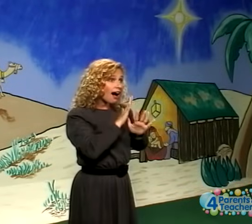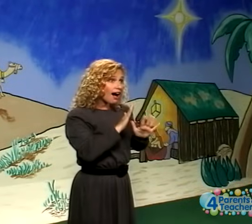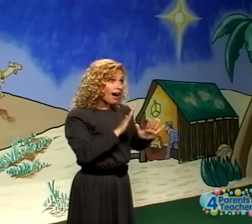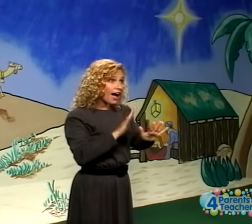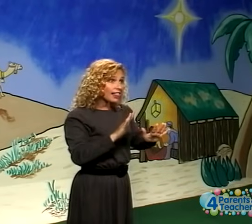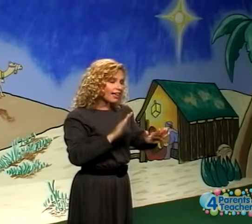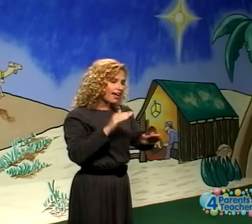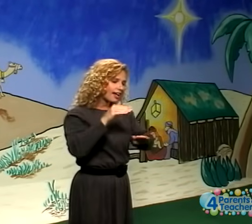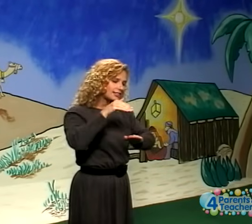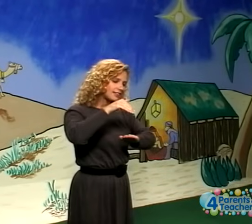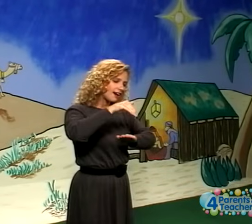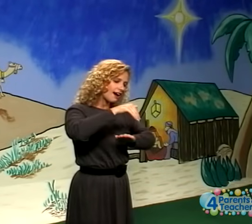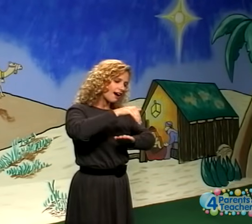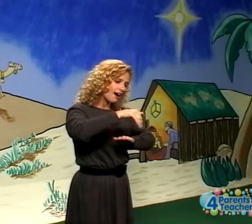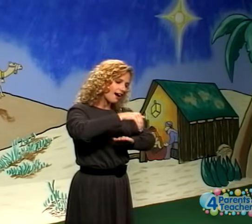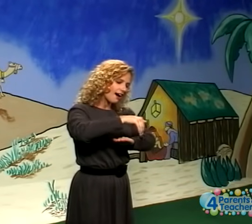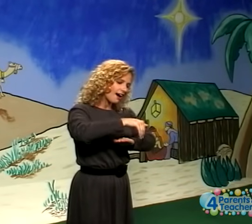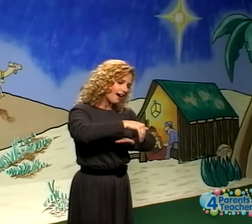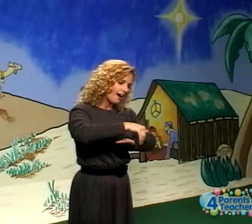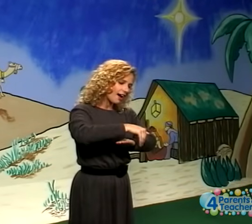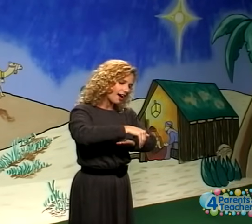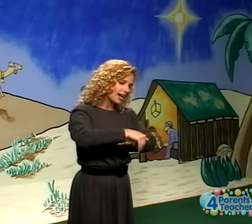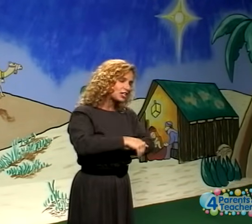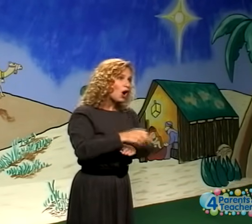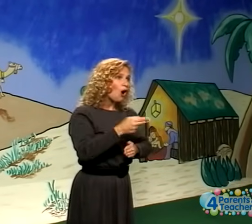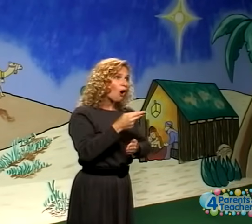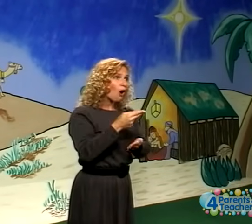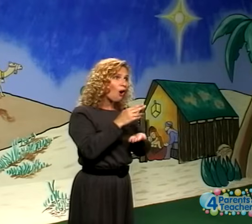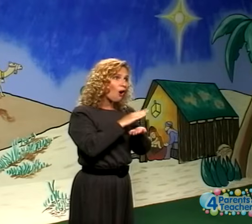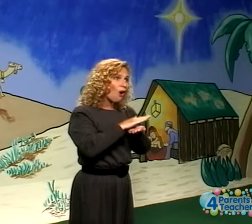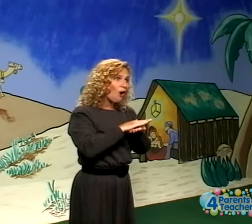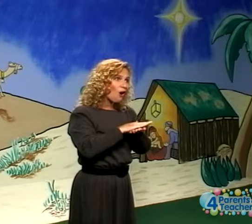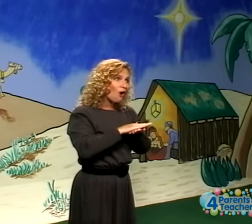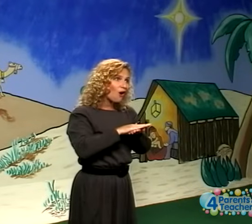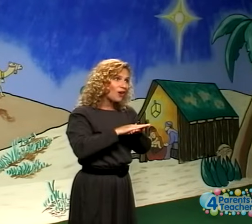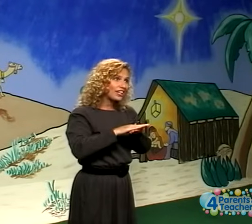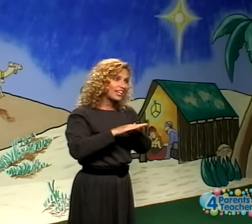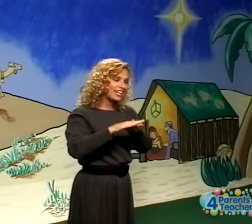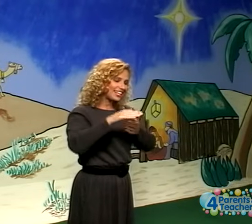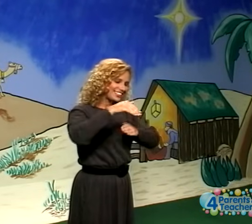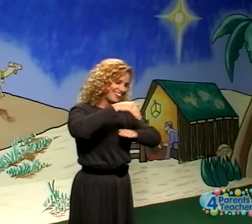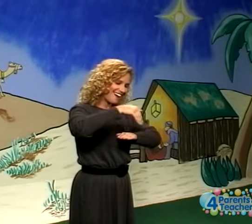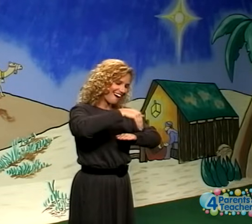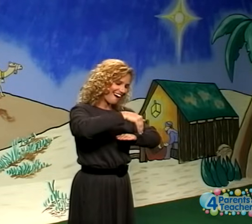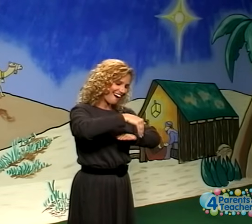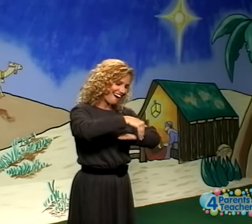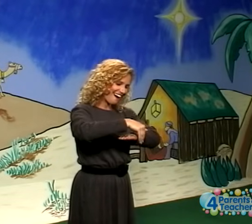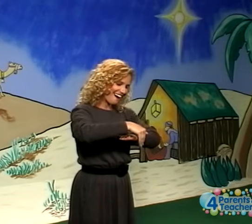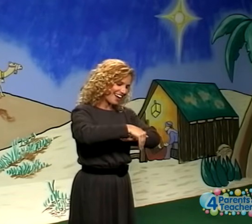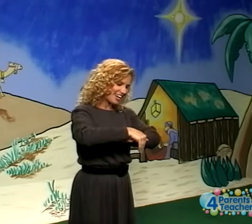Silent night, holy night